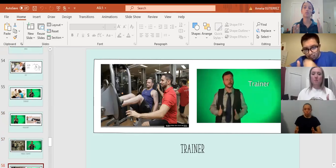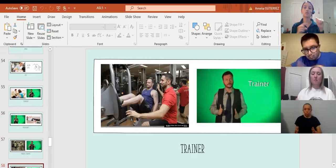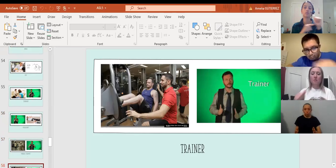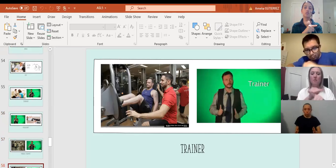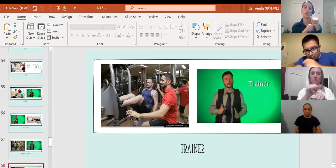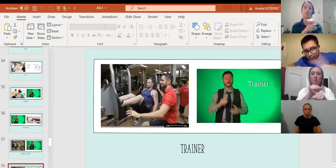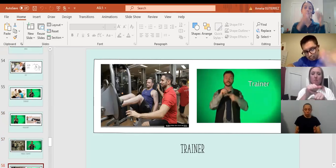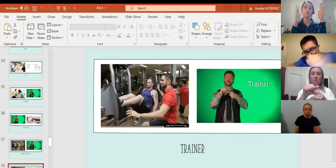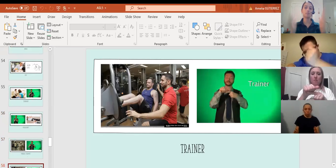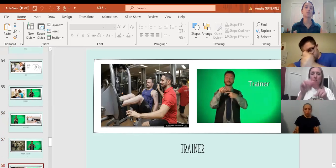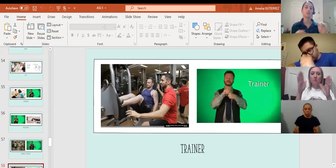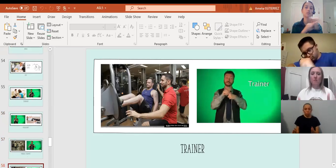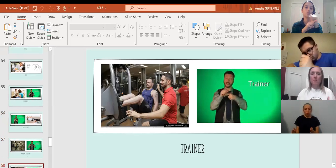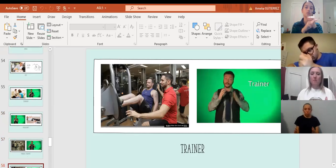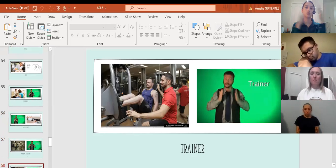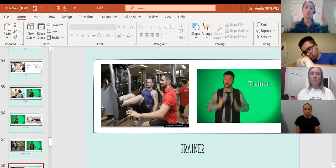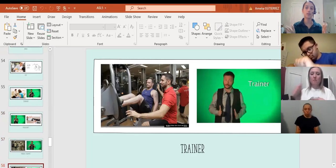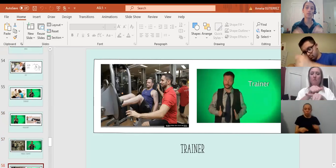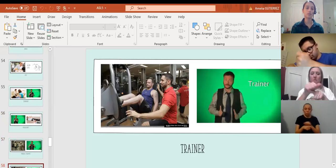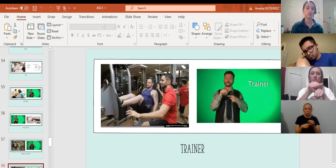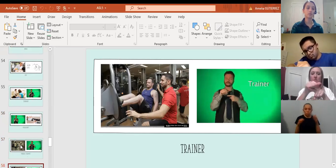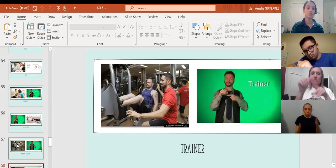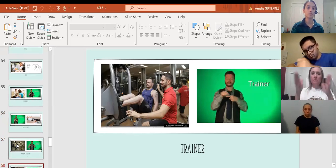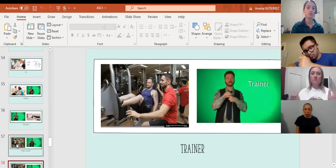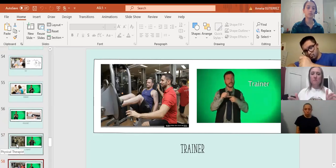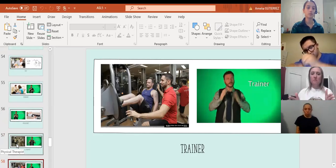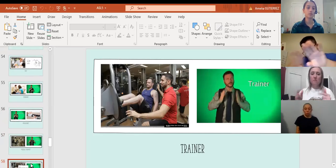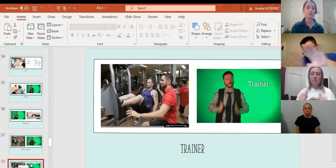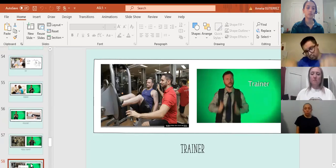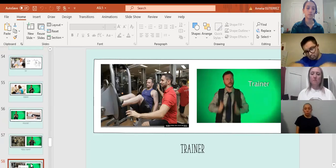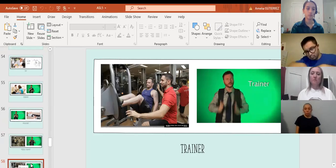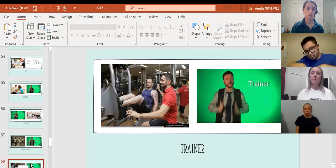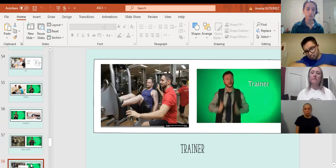trainer, train person, trainer.